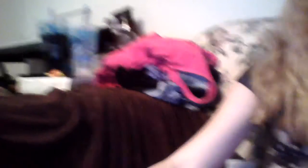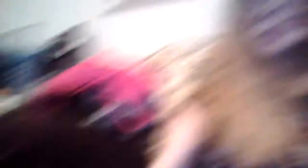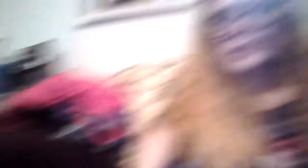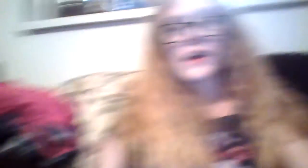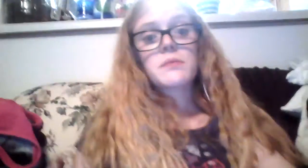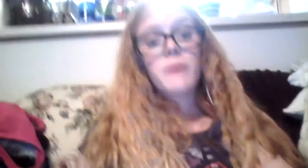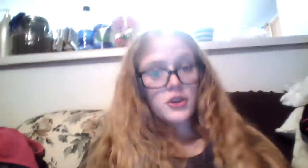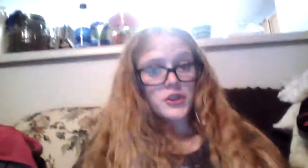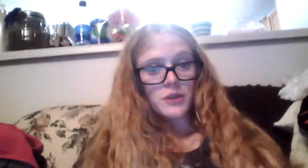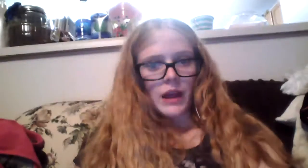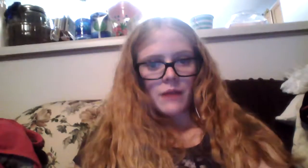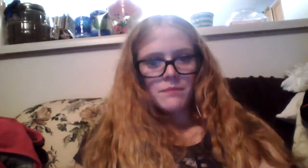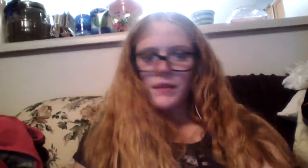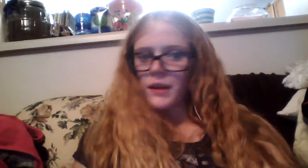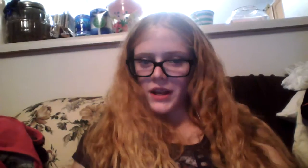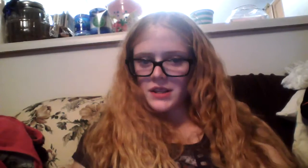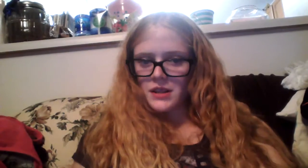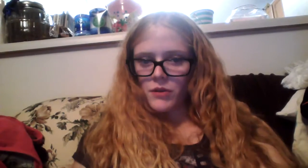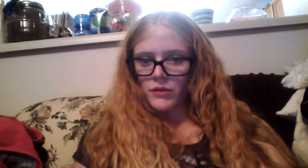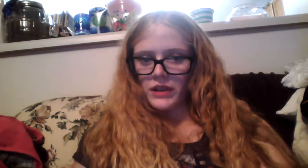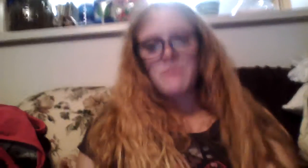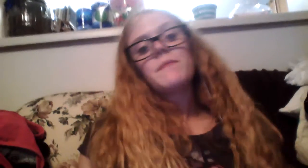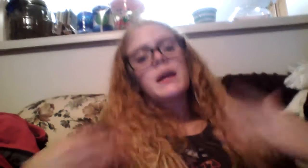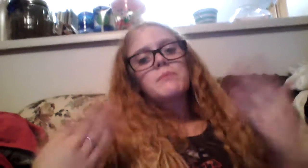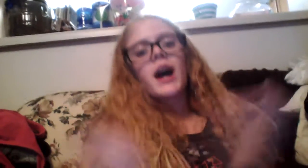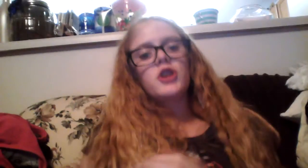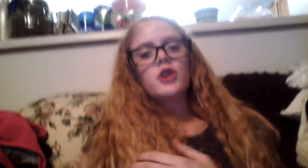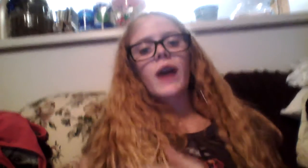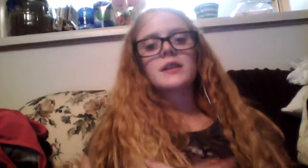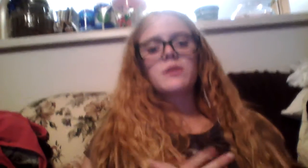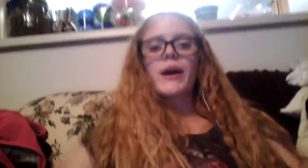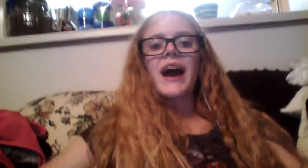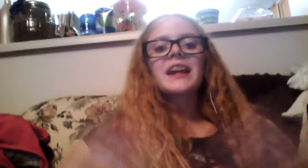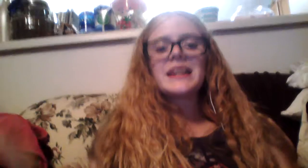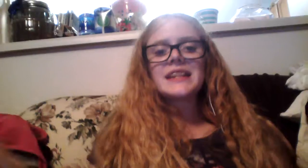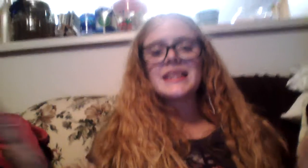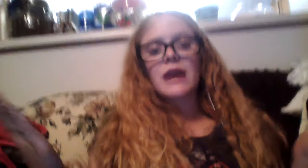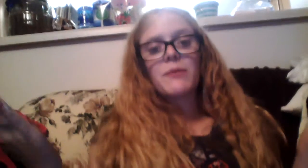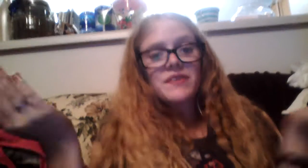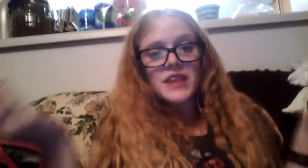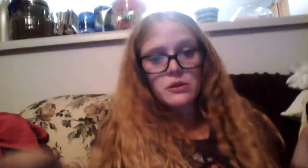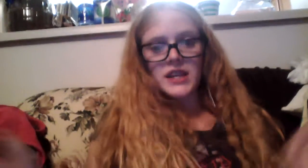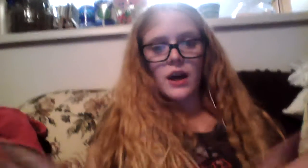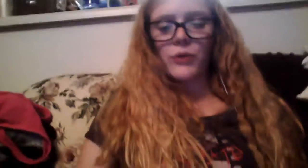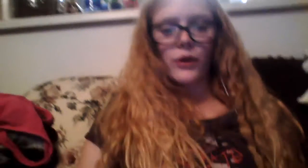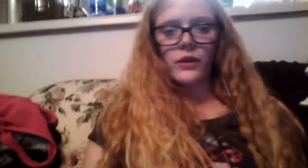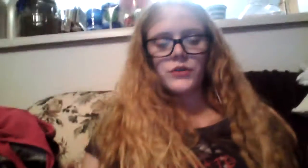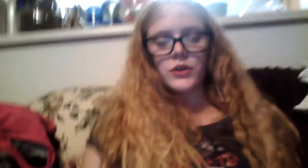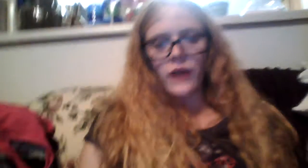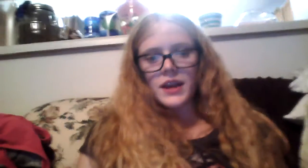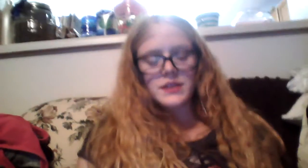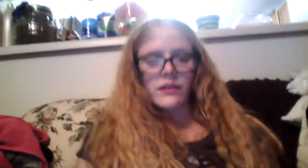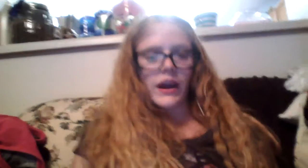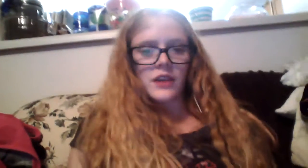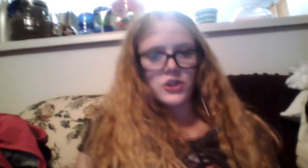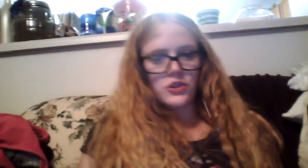So that's my YouTube name. Not gonna say my real name. But you guys practice and tell me if this was helpful. If you guys like to learn